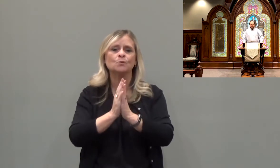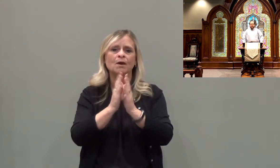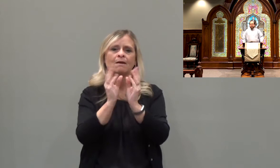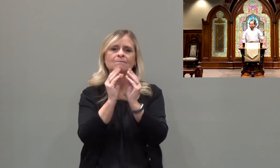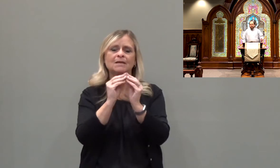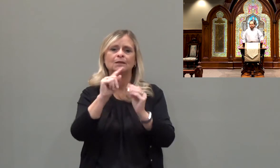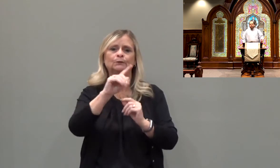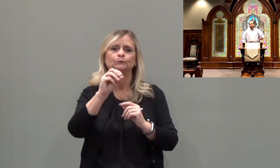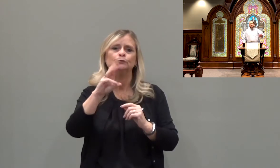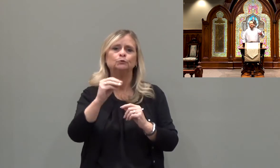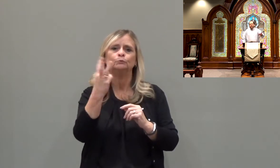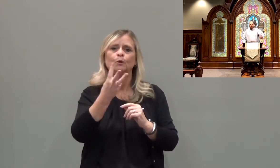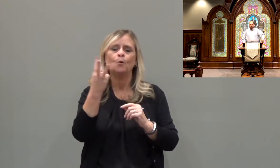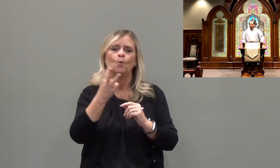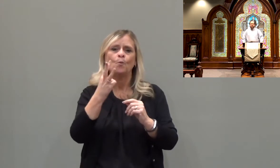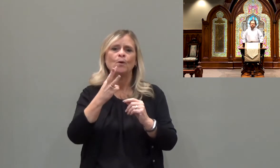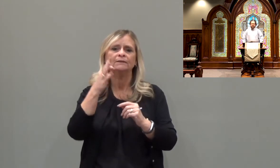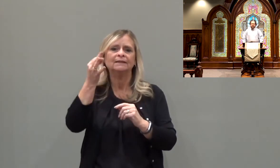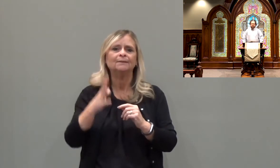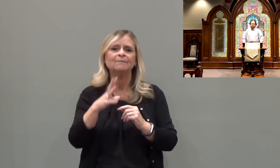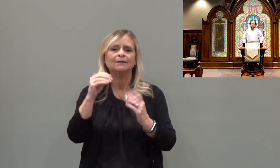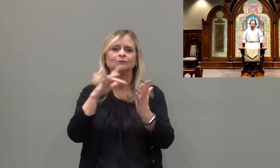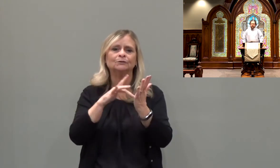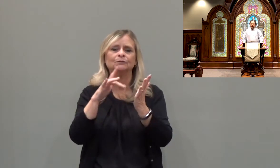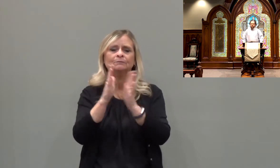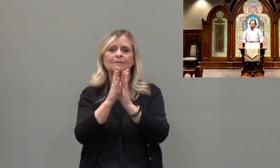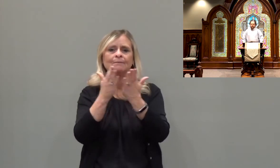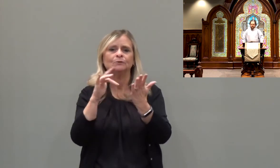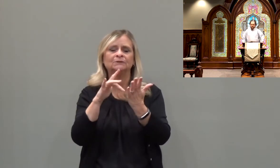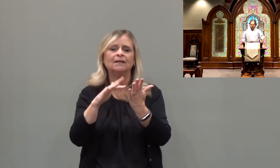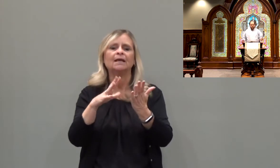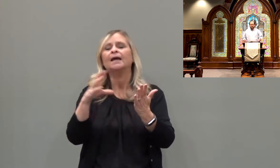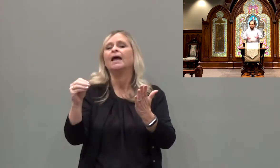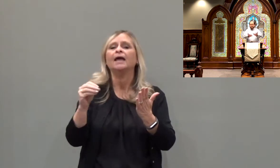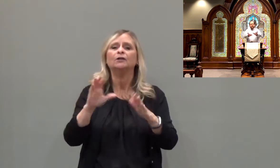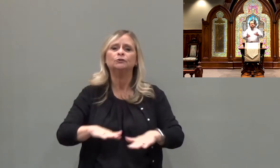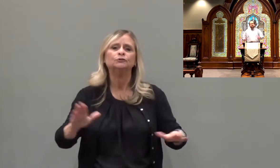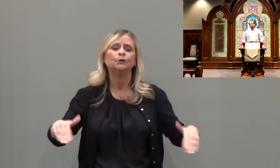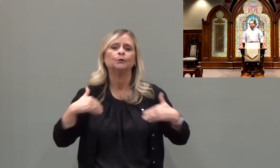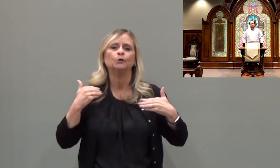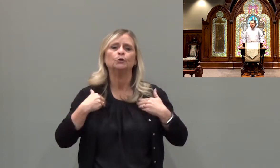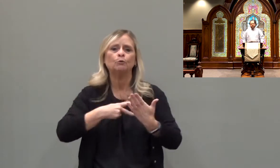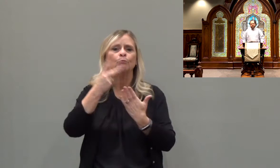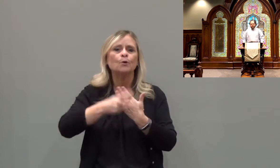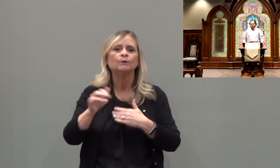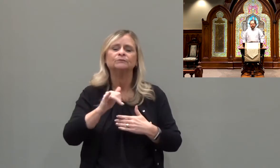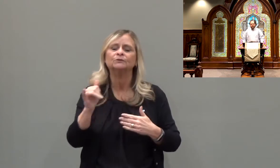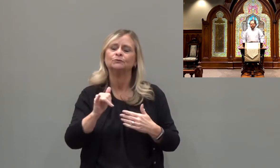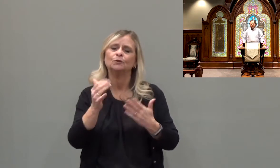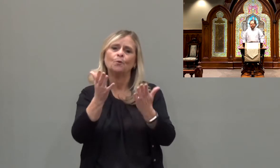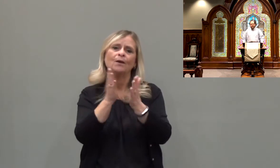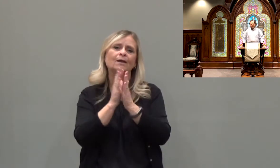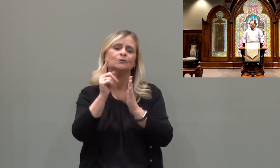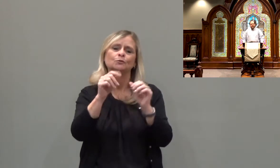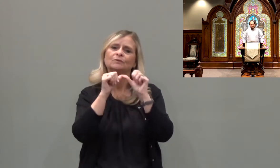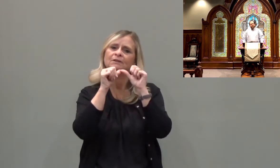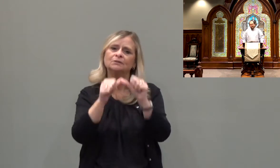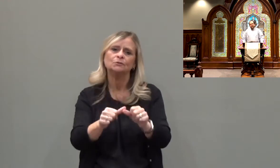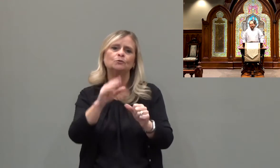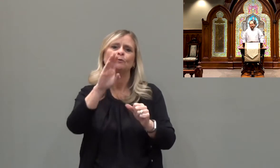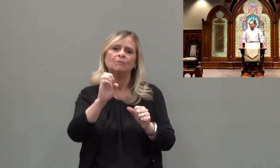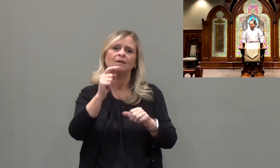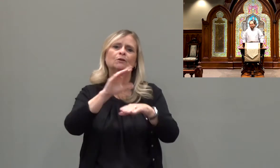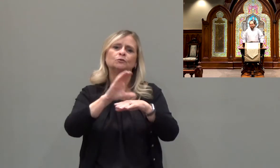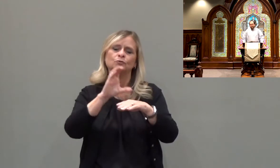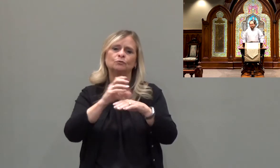have activities for children and youth. And so we ask you to continue to be the church of Jesus Christ in